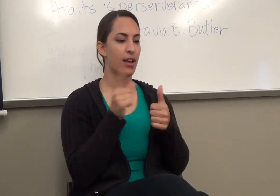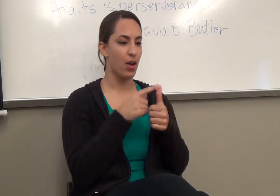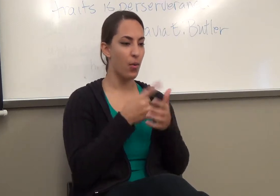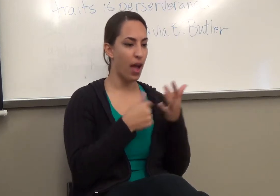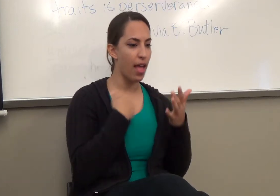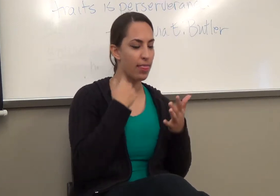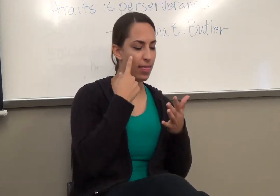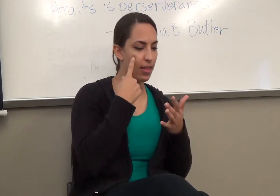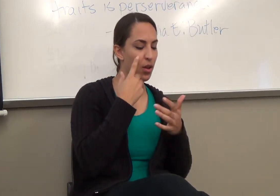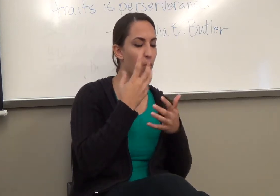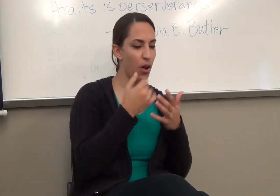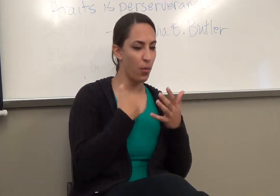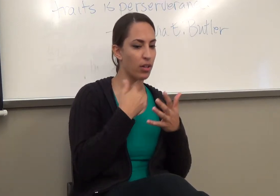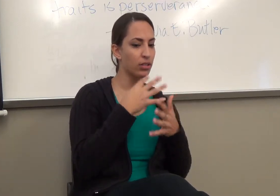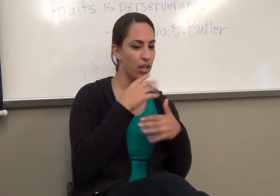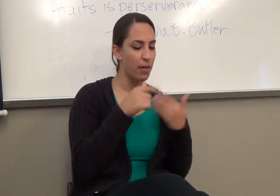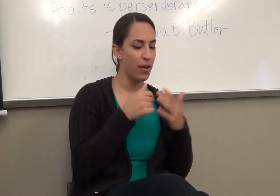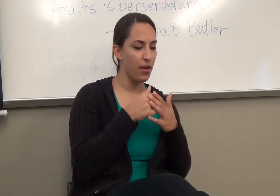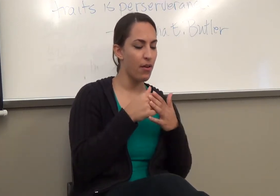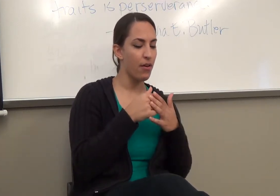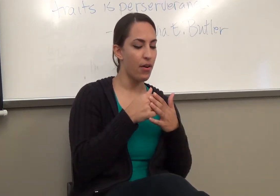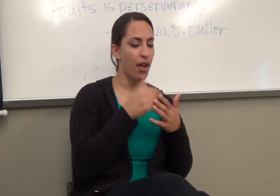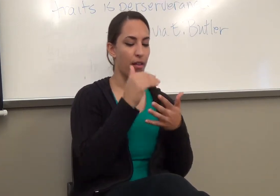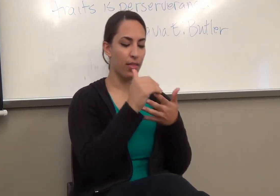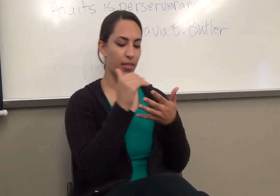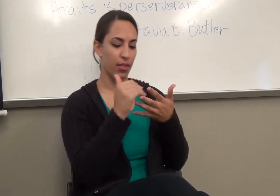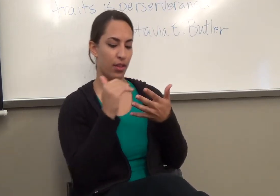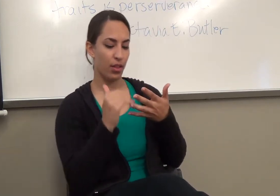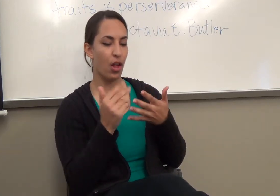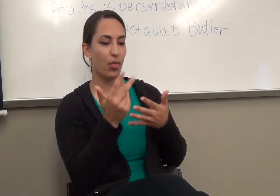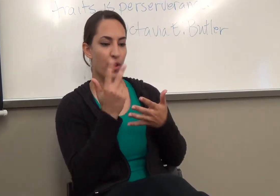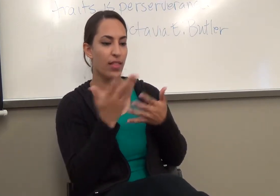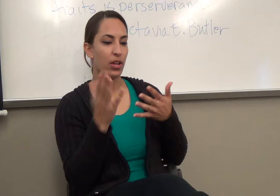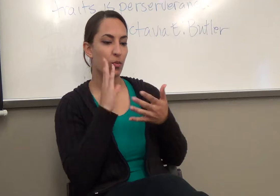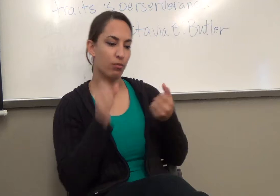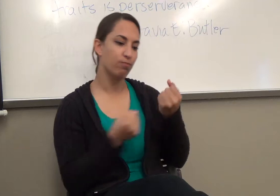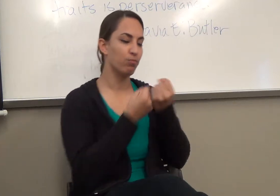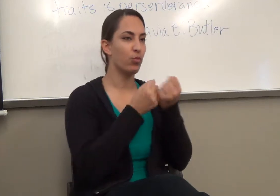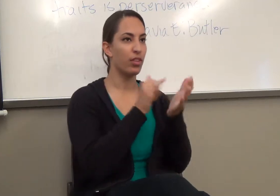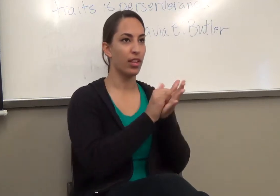want to talk about, and here are 3 things that are going to prove that,